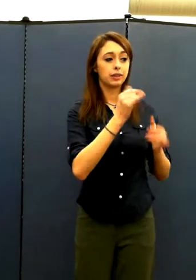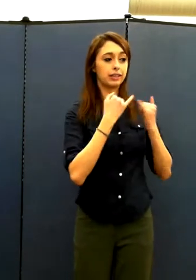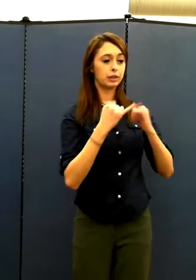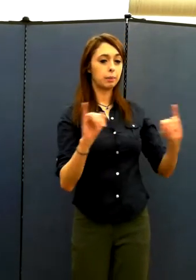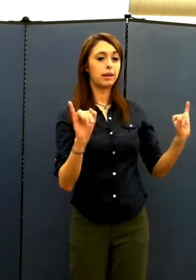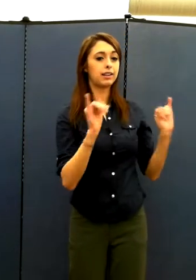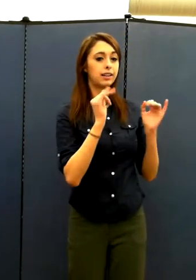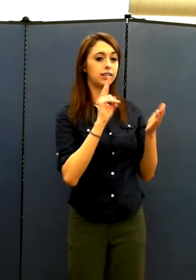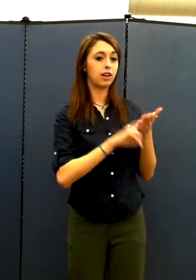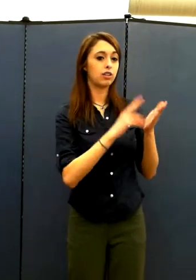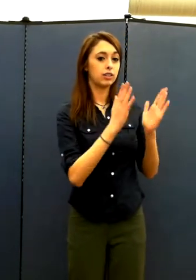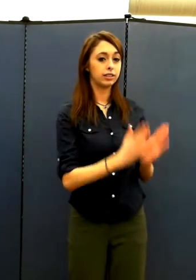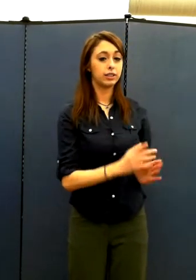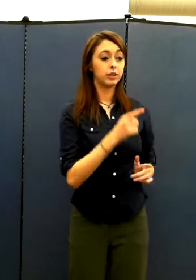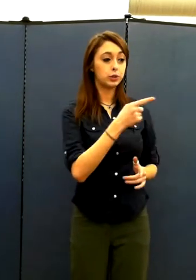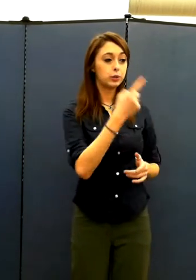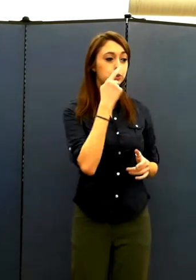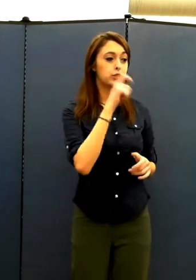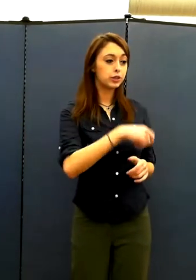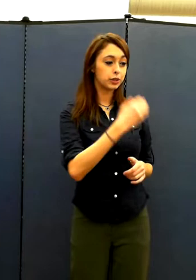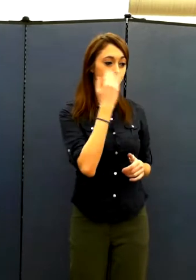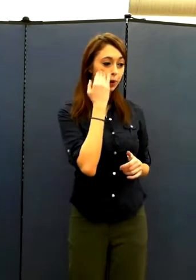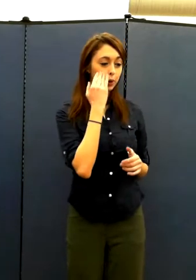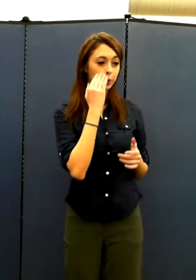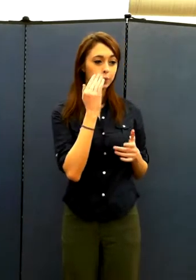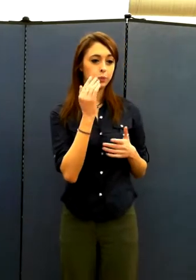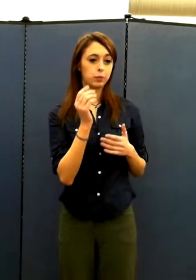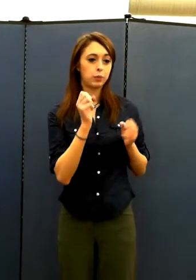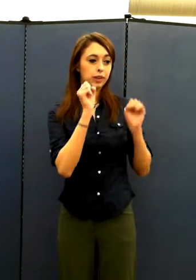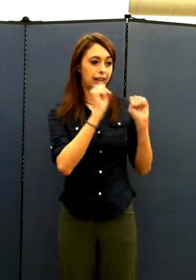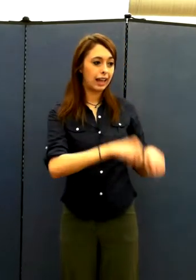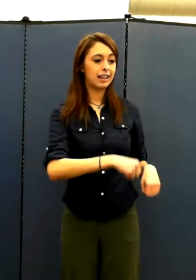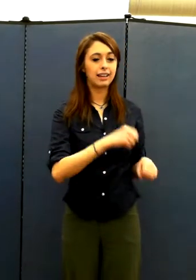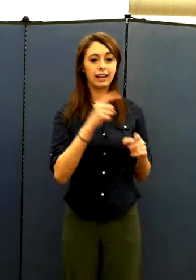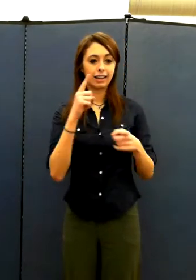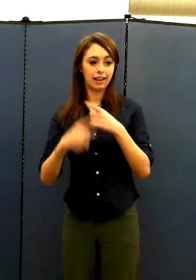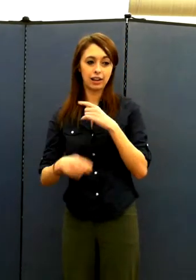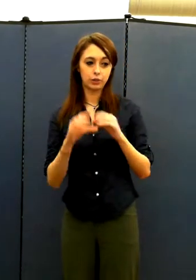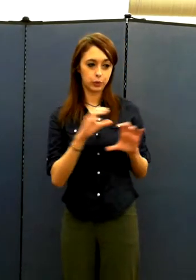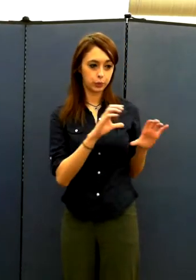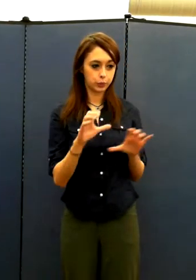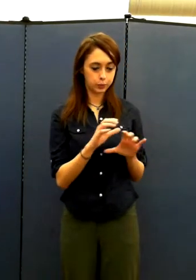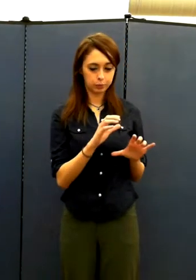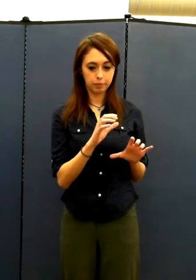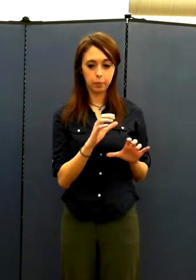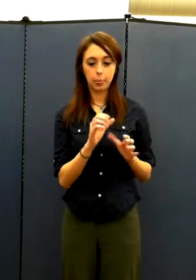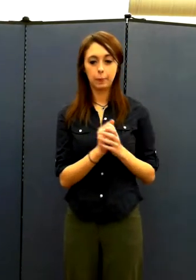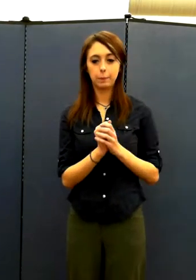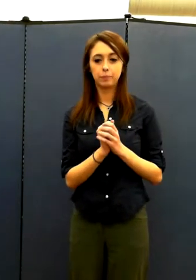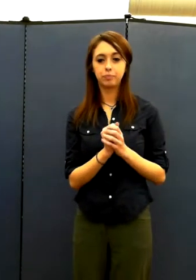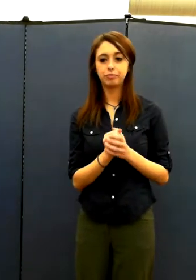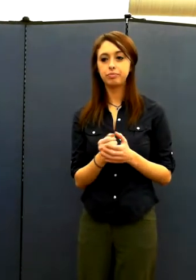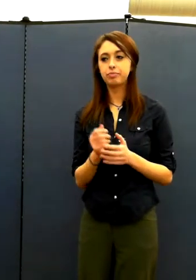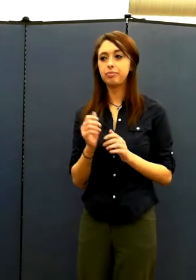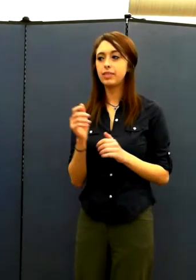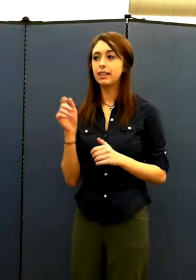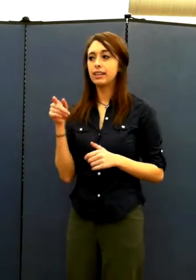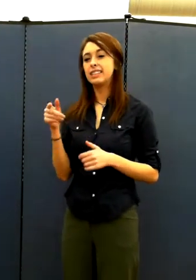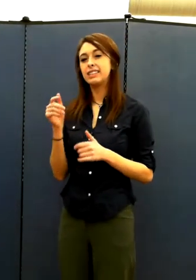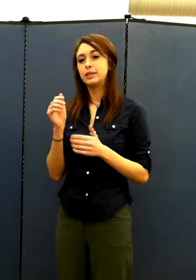as yourself should know what you are and are not qualified for. So let's say this agency contacts you and say, hey, I have this mental health assignment, and you